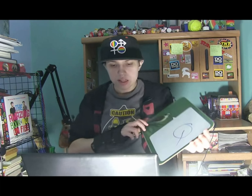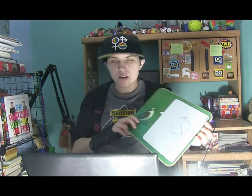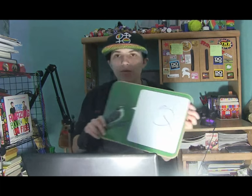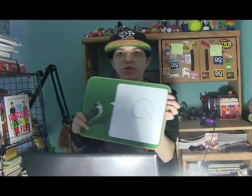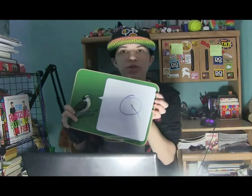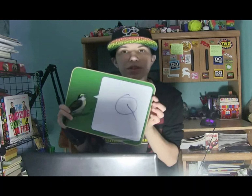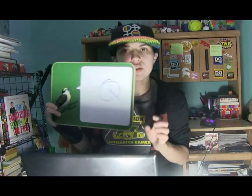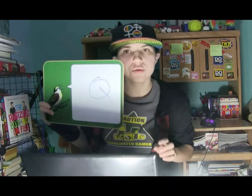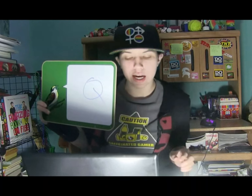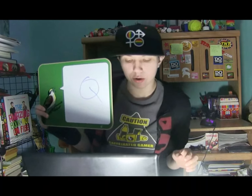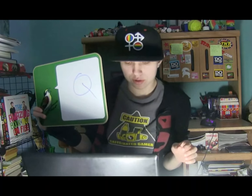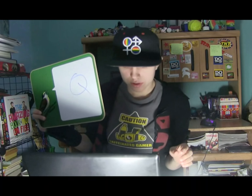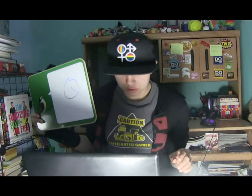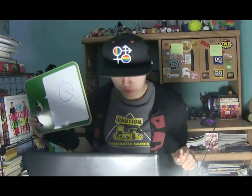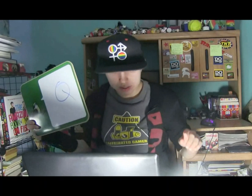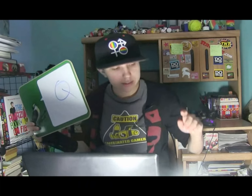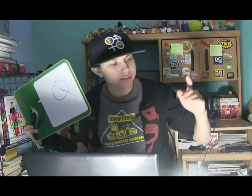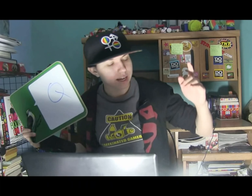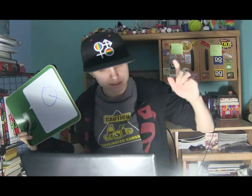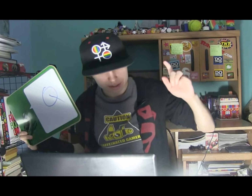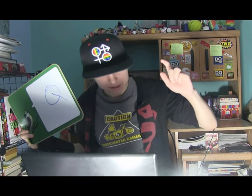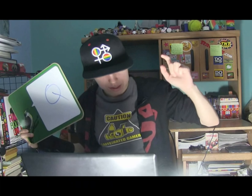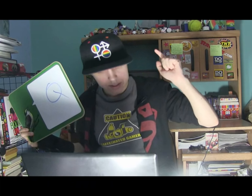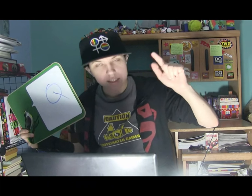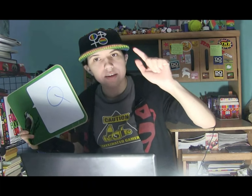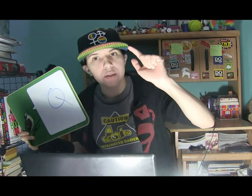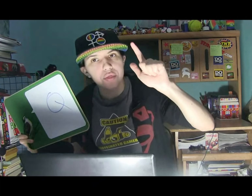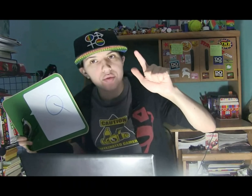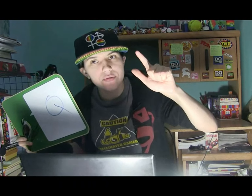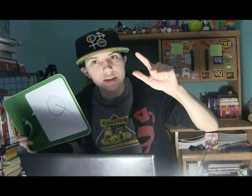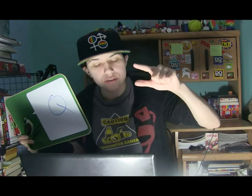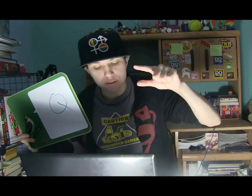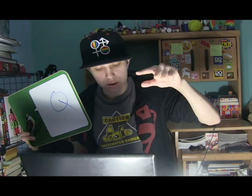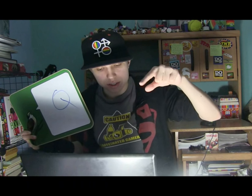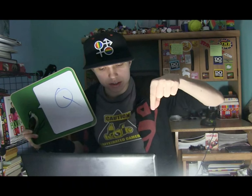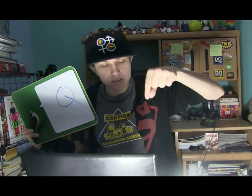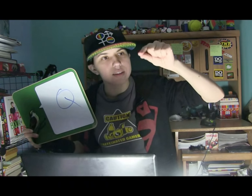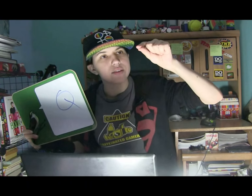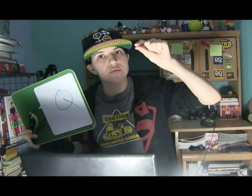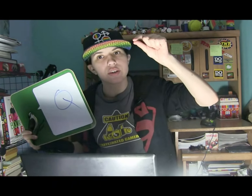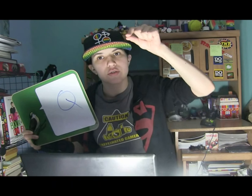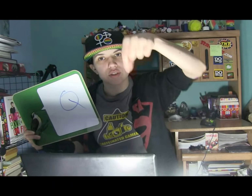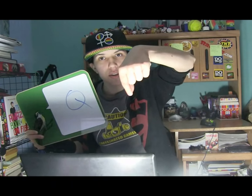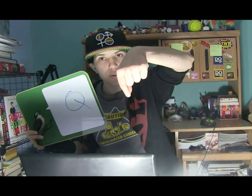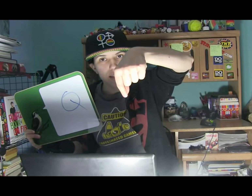Okay, we're doing Q now. So what it is that these three fingers are here, these two fingers are together, and it's